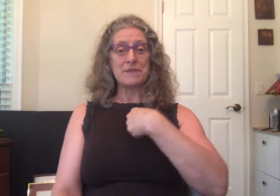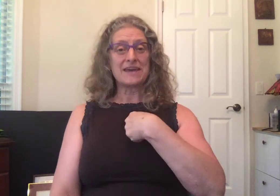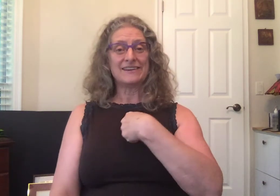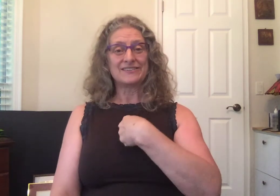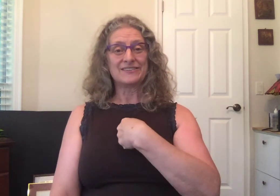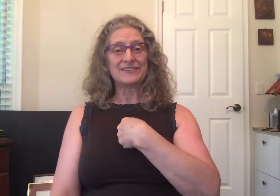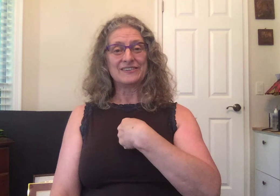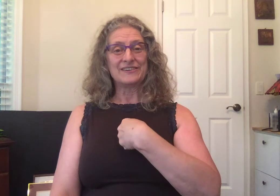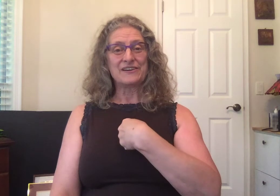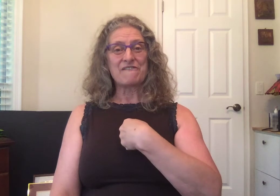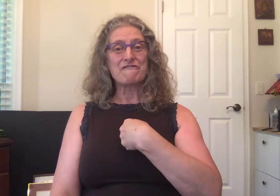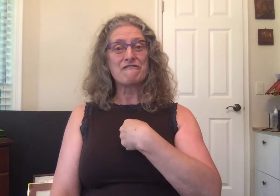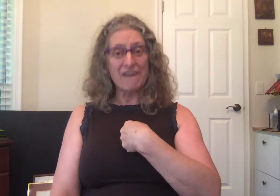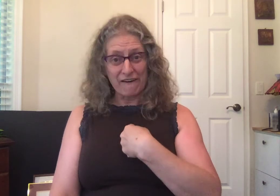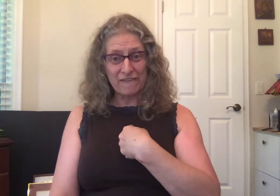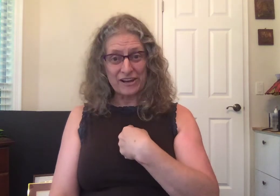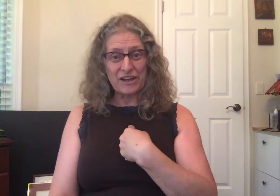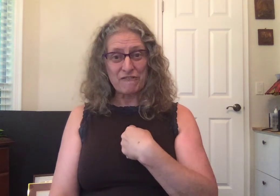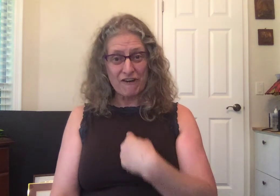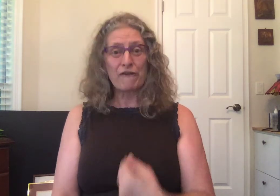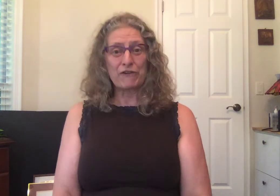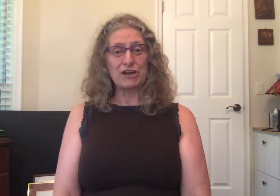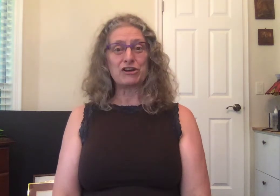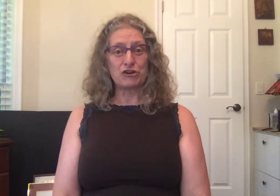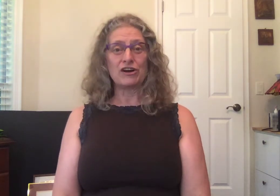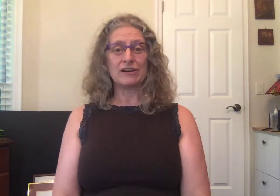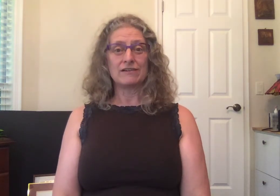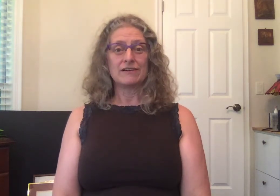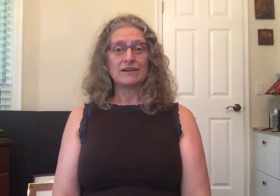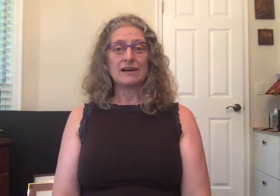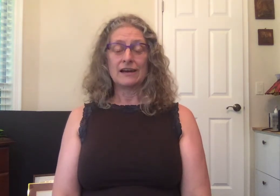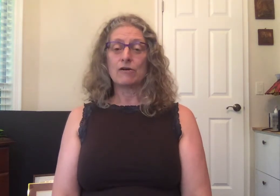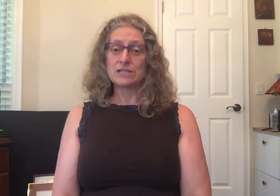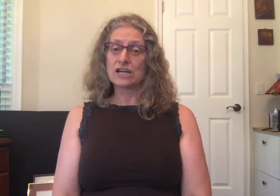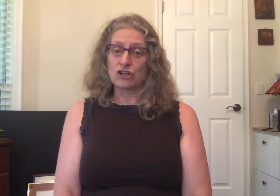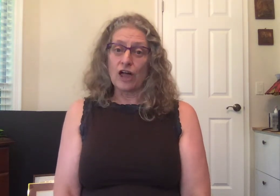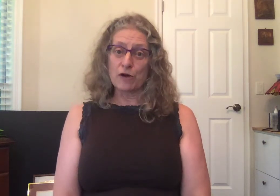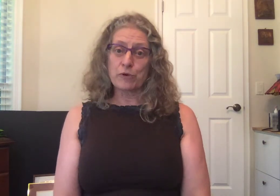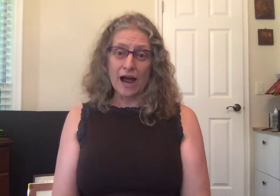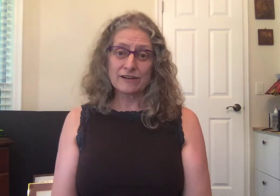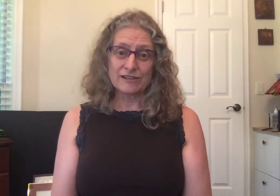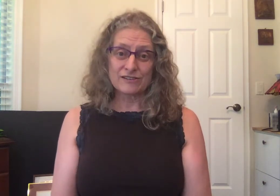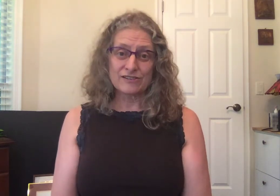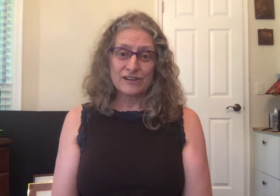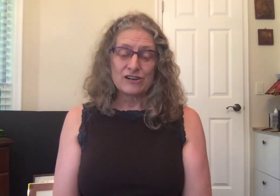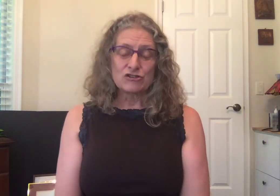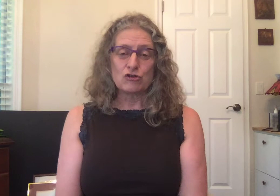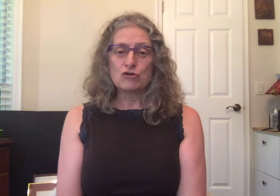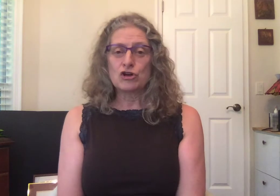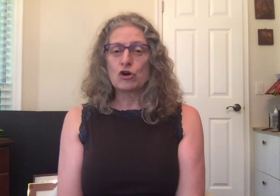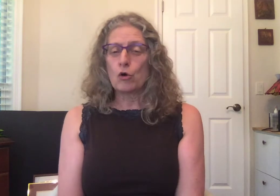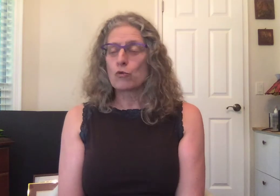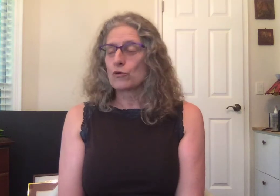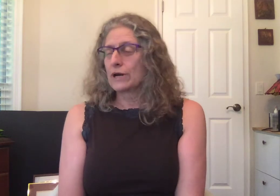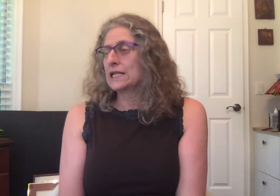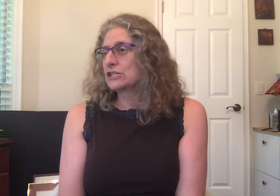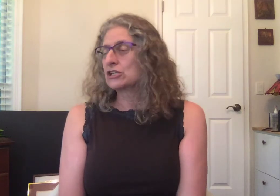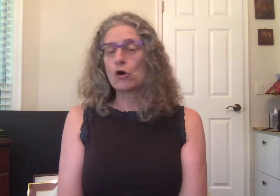me? Very, very good. Now it takes a lot of practice, so you can go really slowly